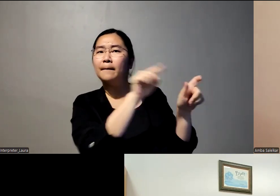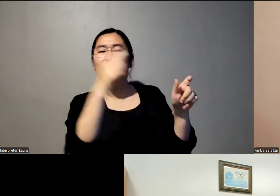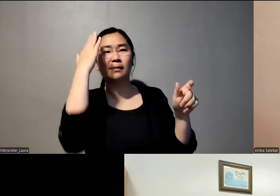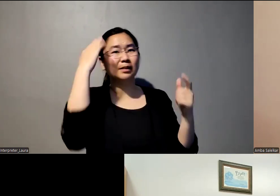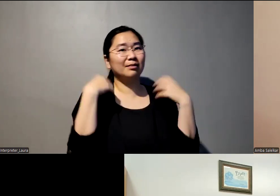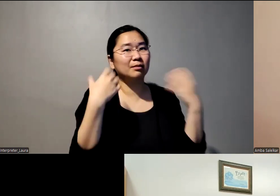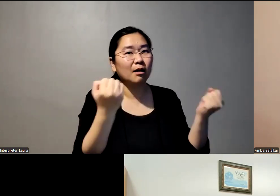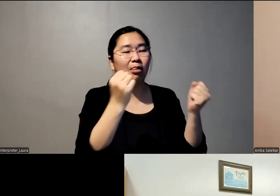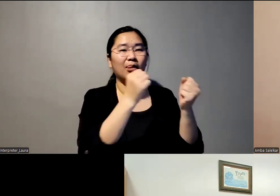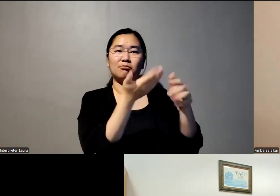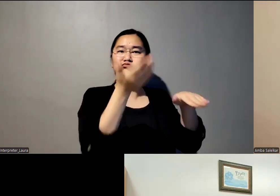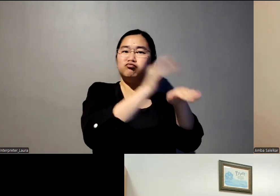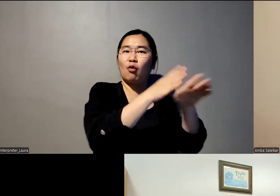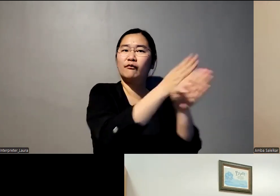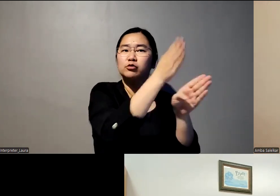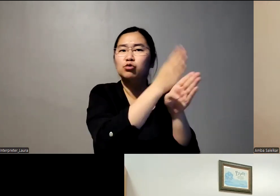the involvement of the